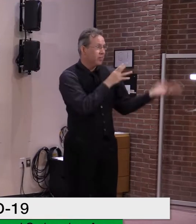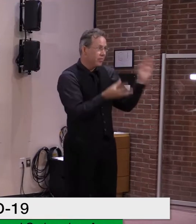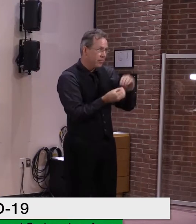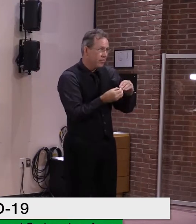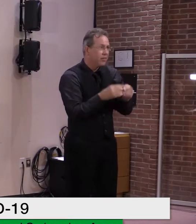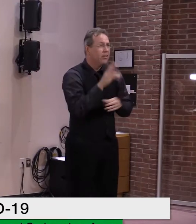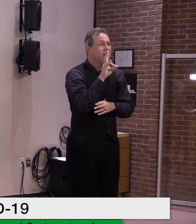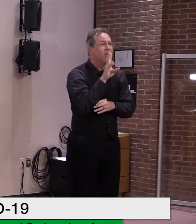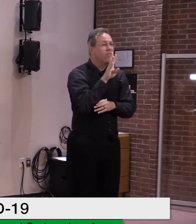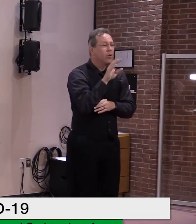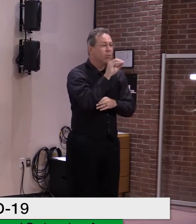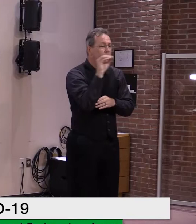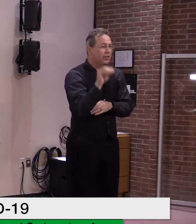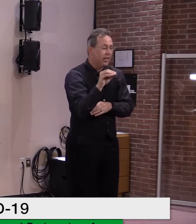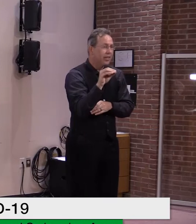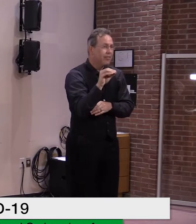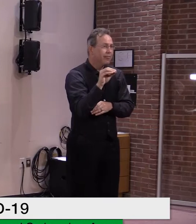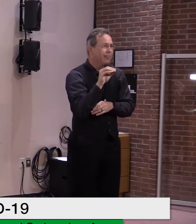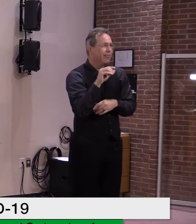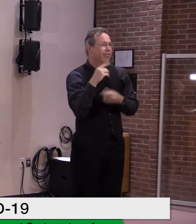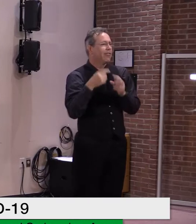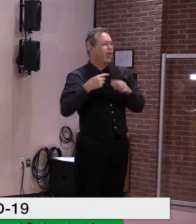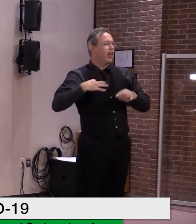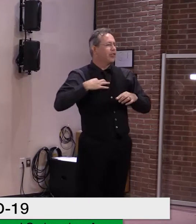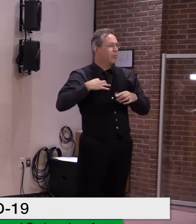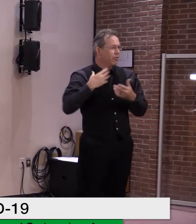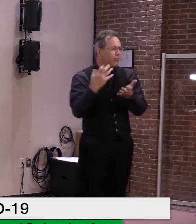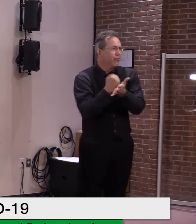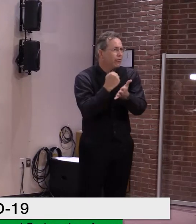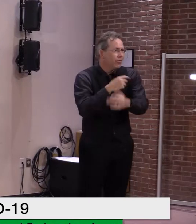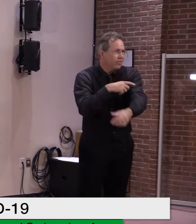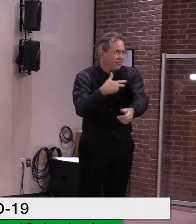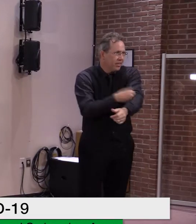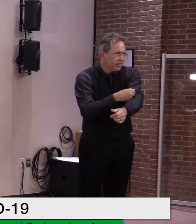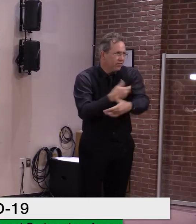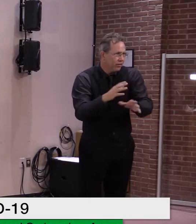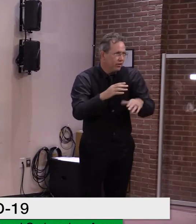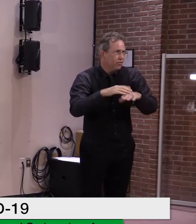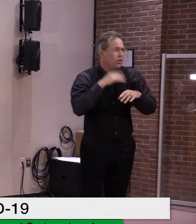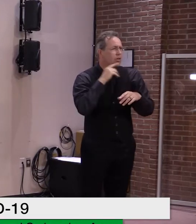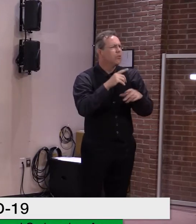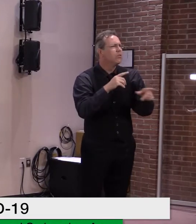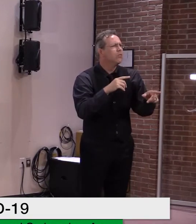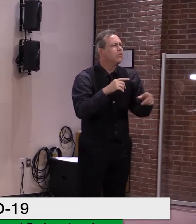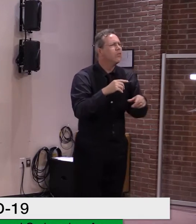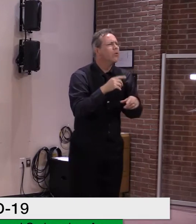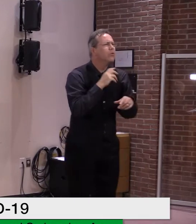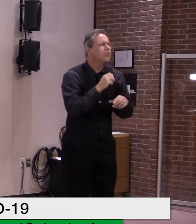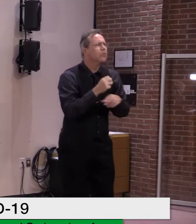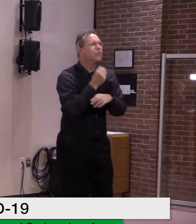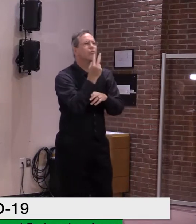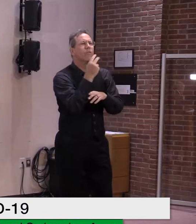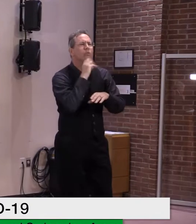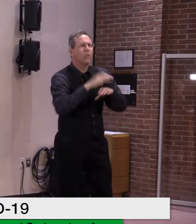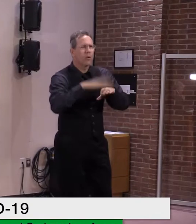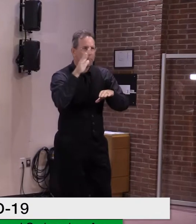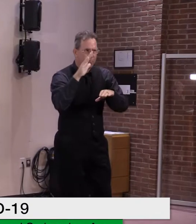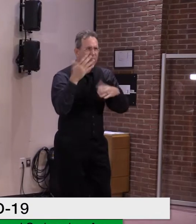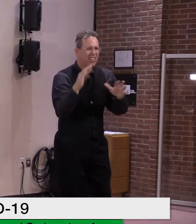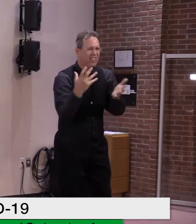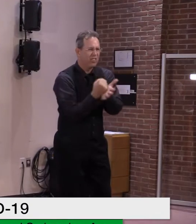74.4% of eligible Vermonters, those 12 years old and above, have been vaccinated with at least one